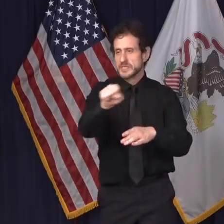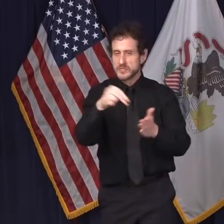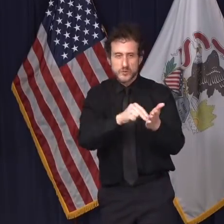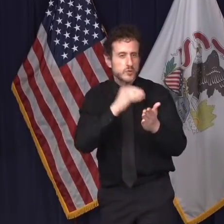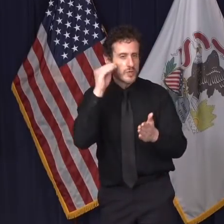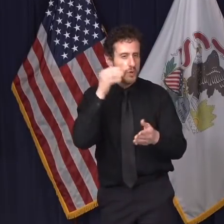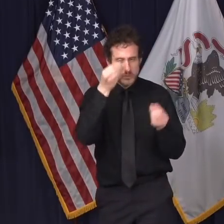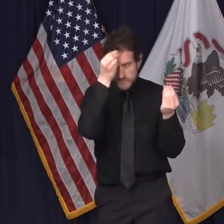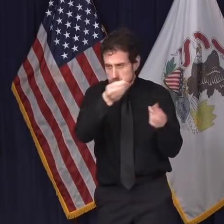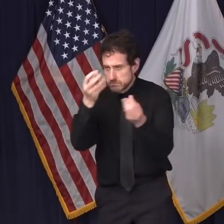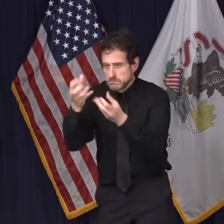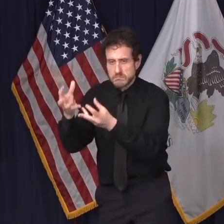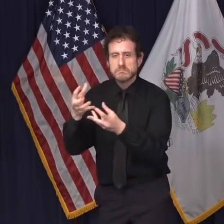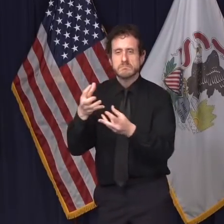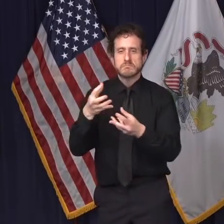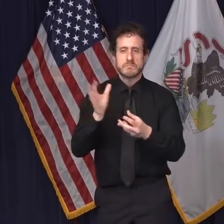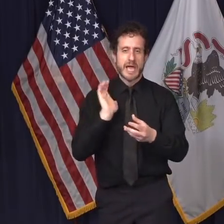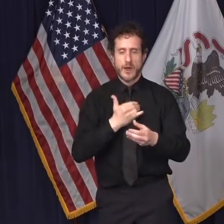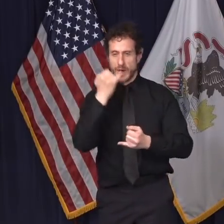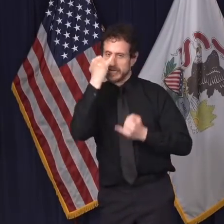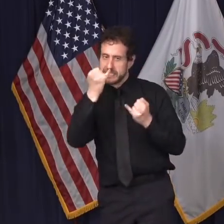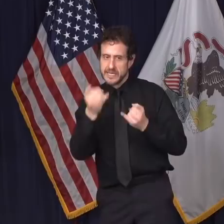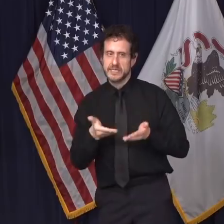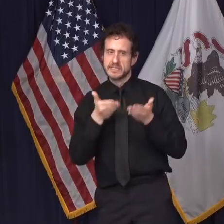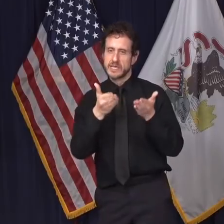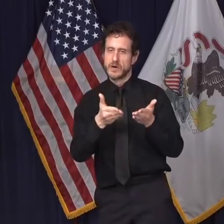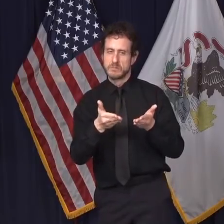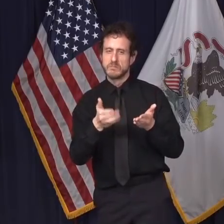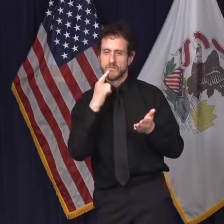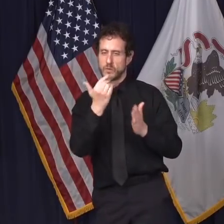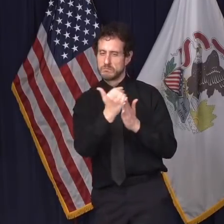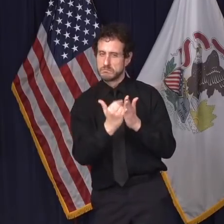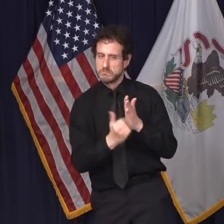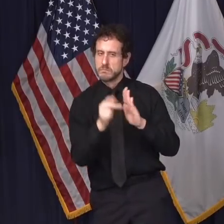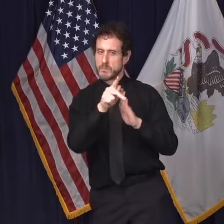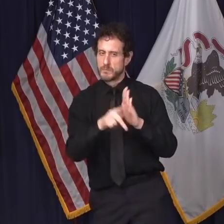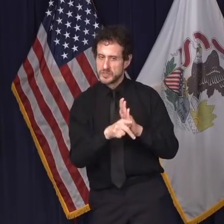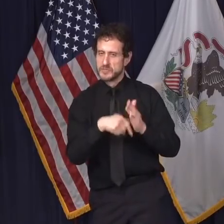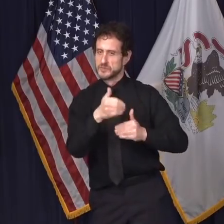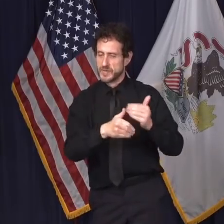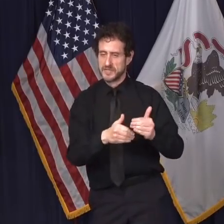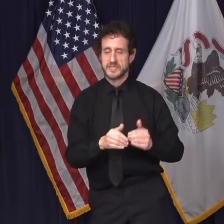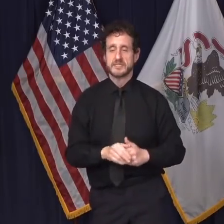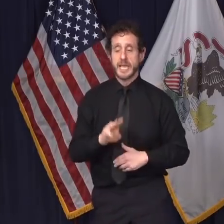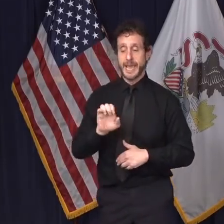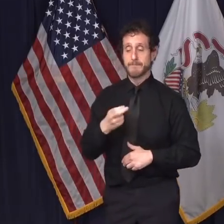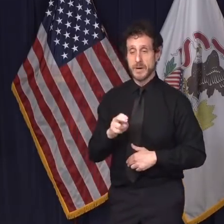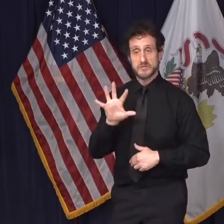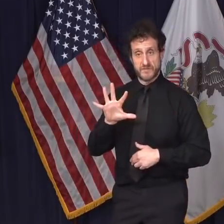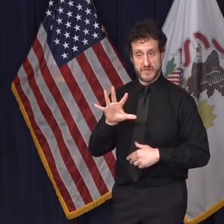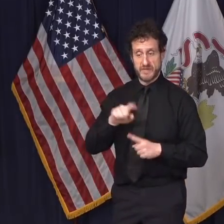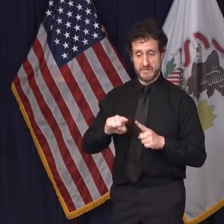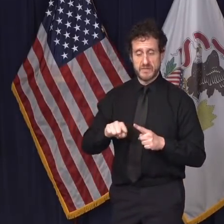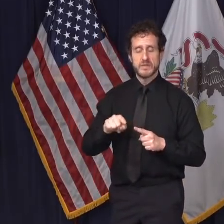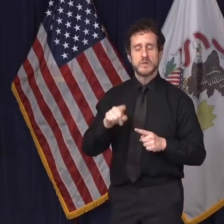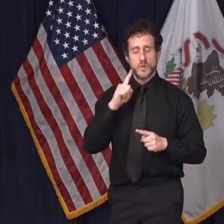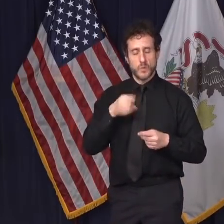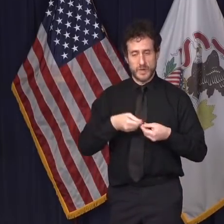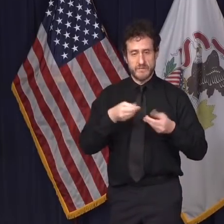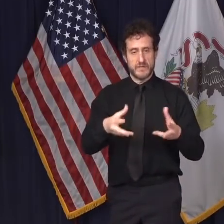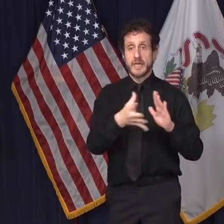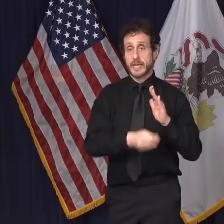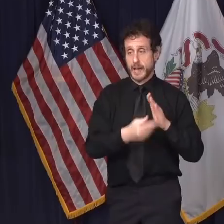statewide. And at our March 5th briefing of the General Assembly, we offered copies of those recommendations to all